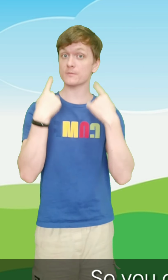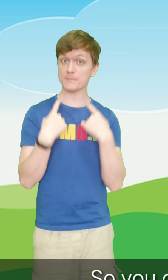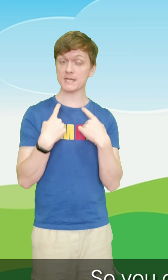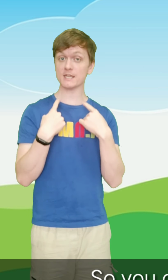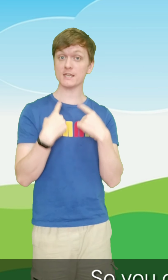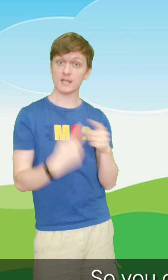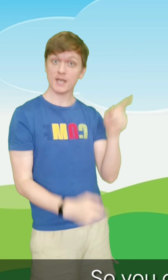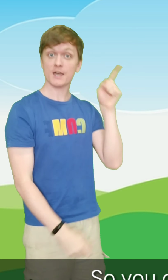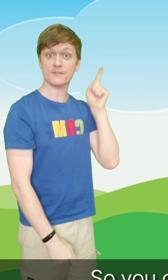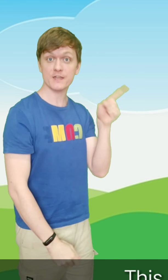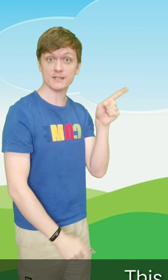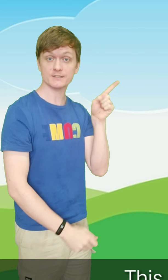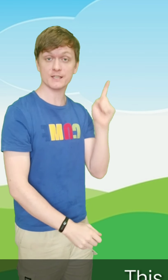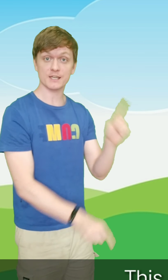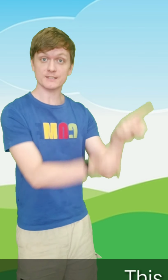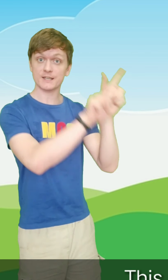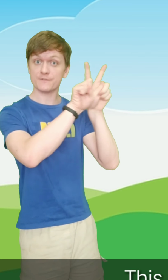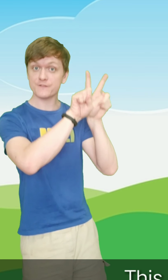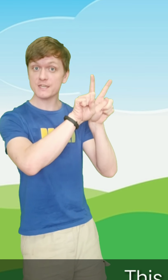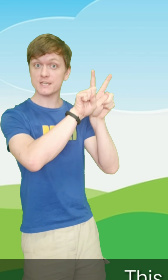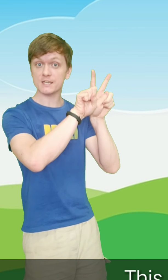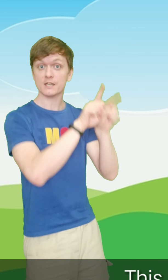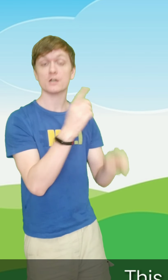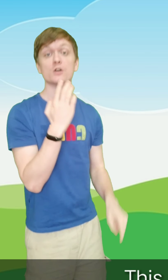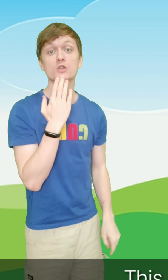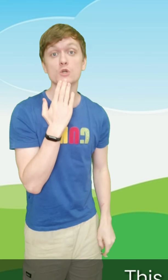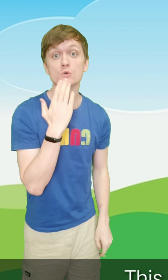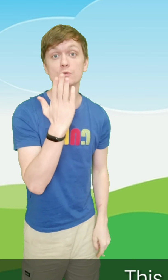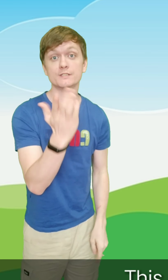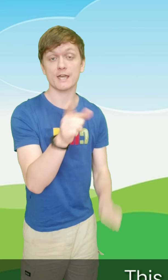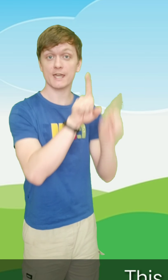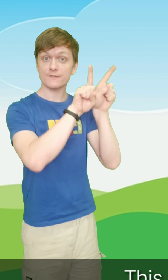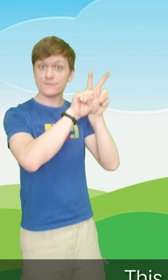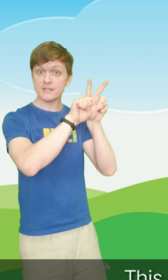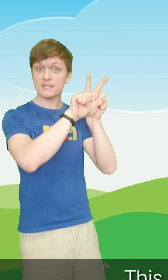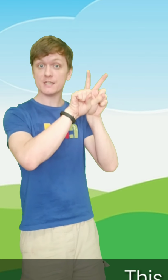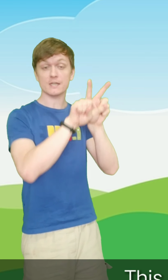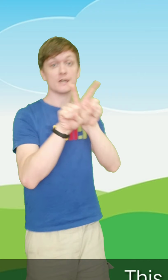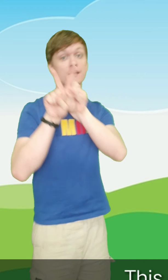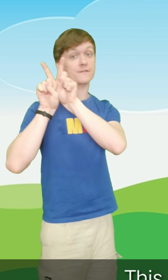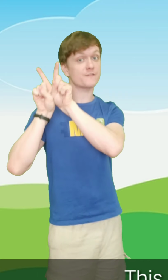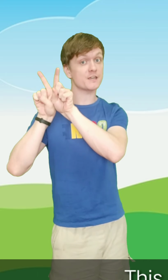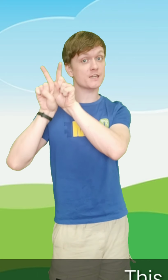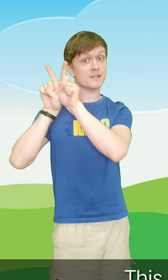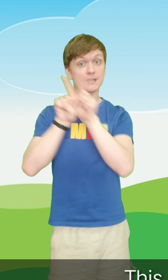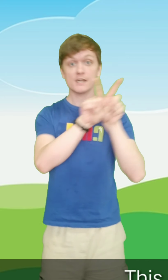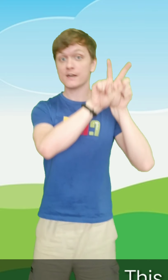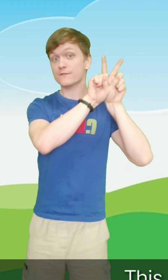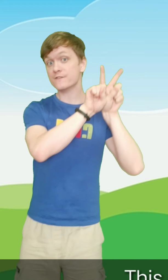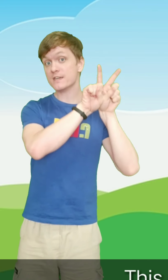me this is a V you say V V V